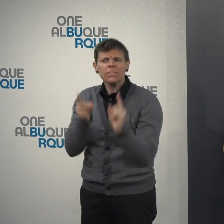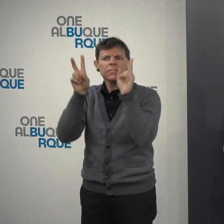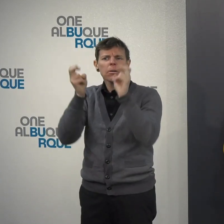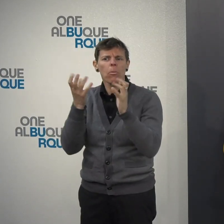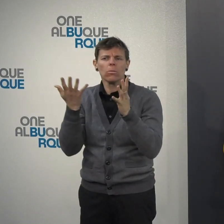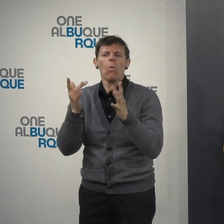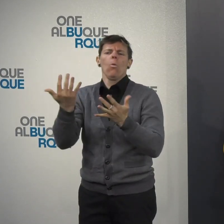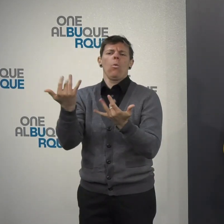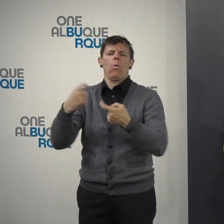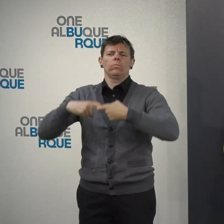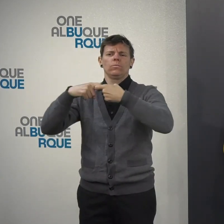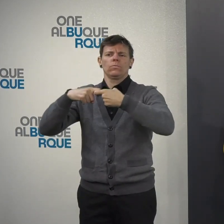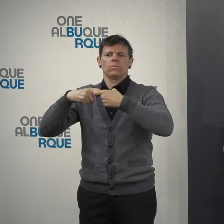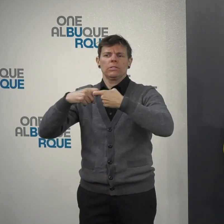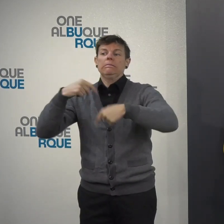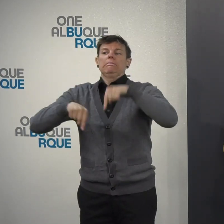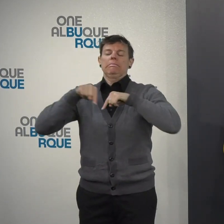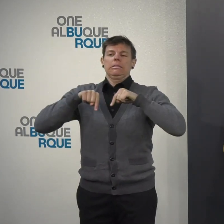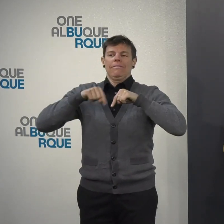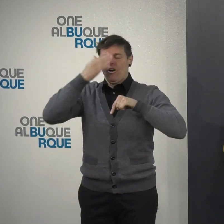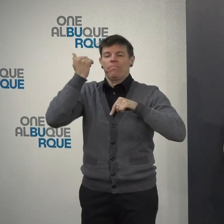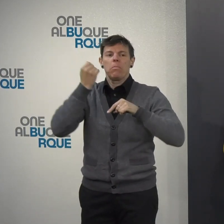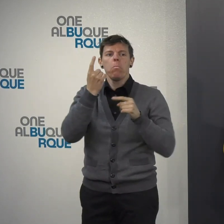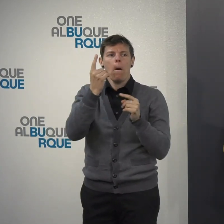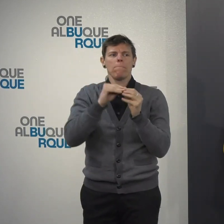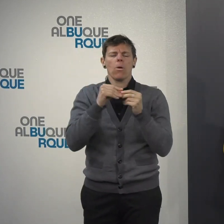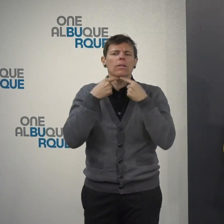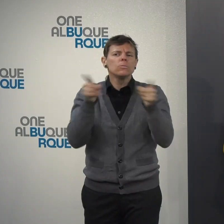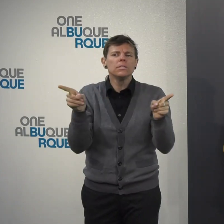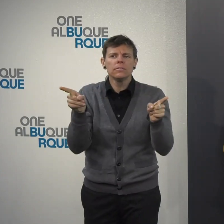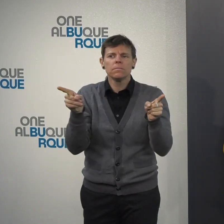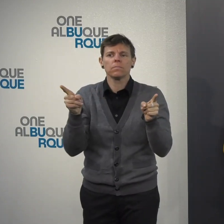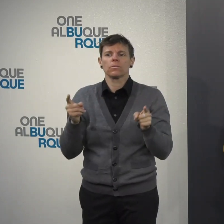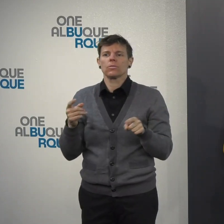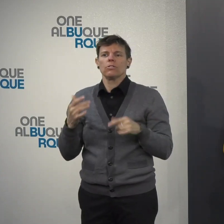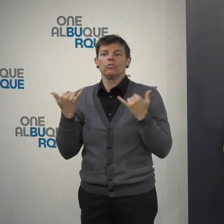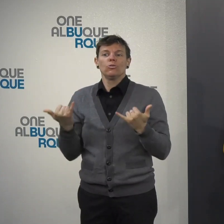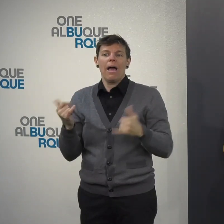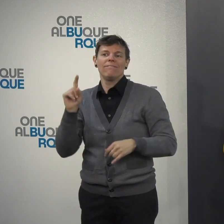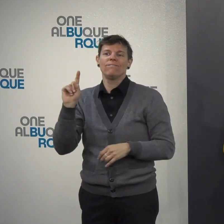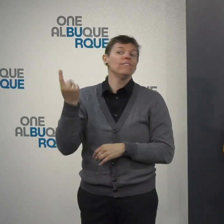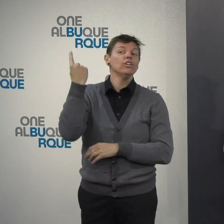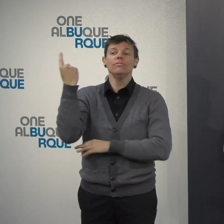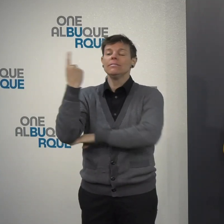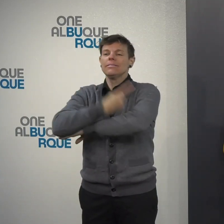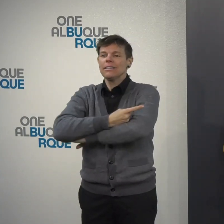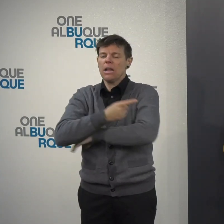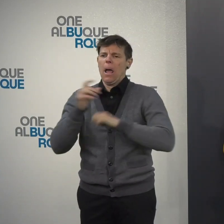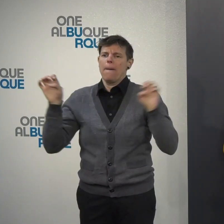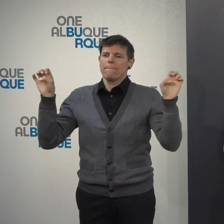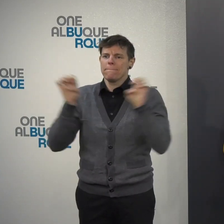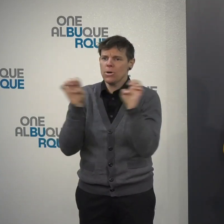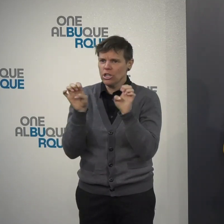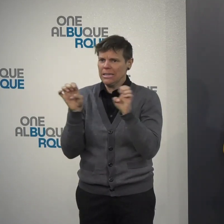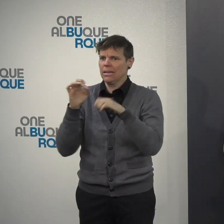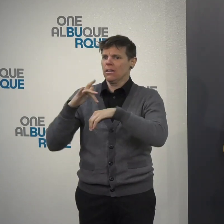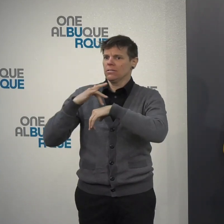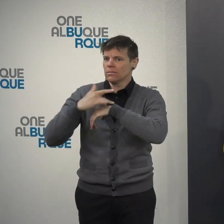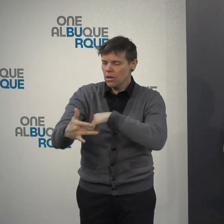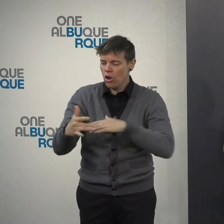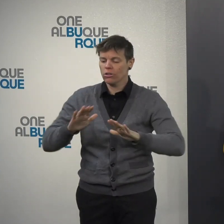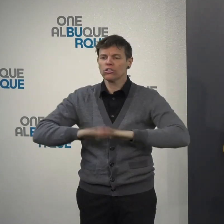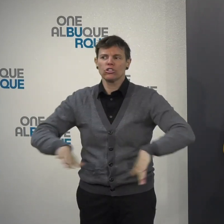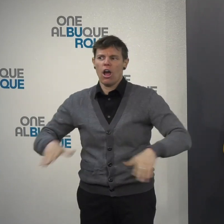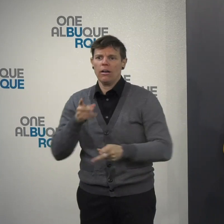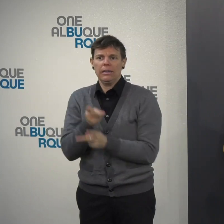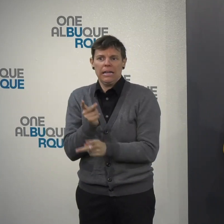one other announcement. Just want to remind folks, today's the first day of our emergency early child care program that we talked about on Friday. But